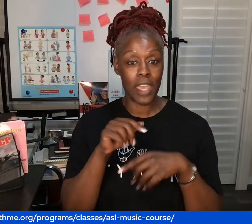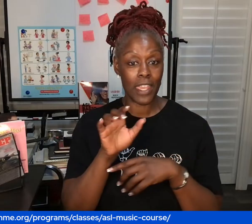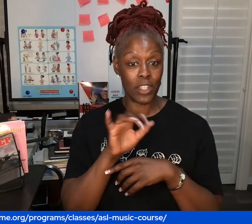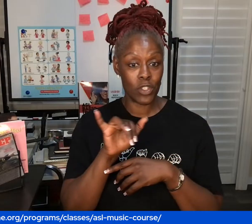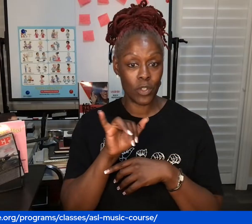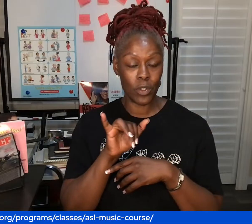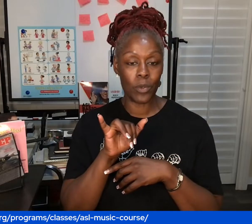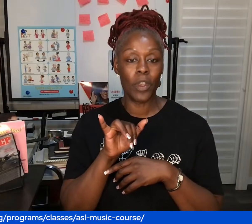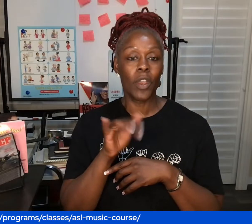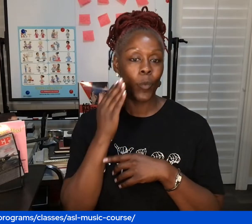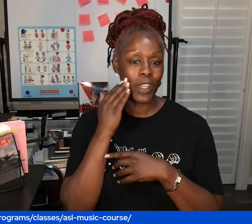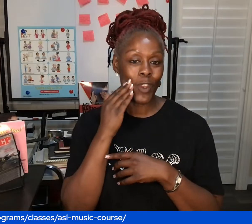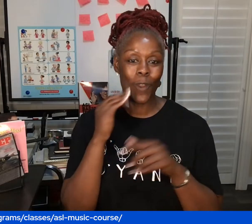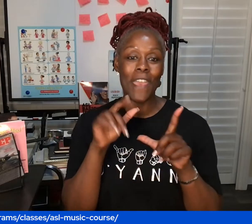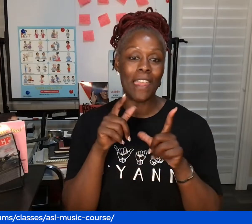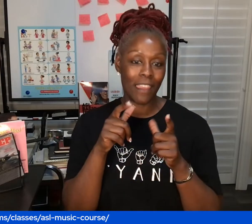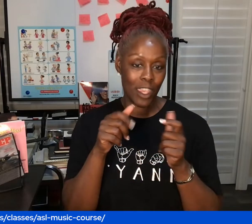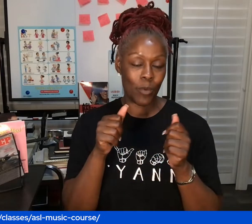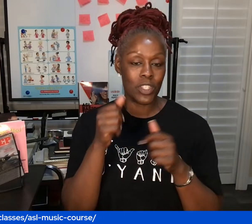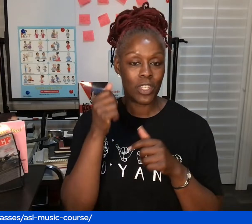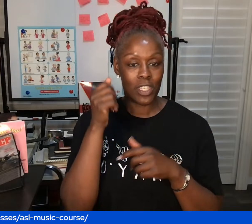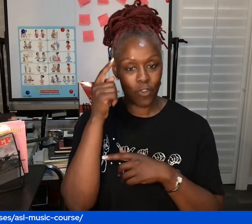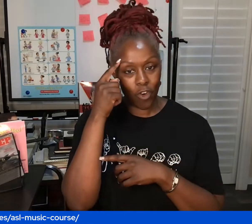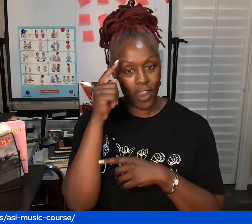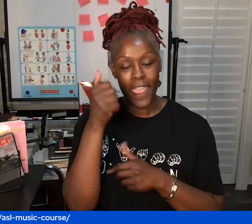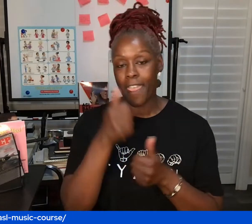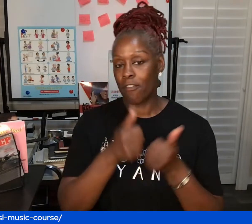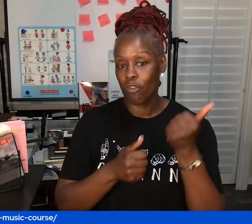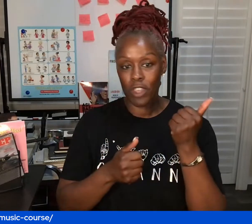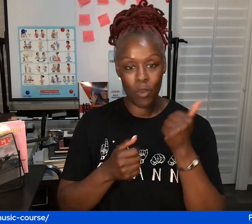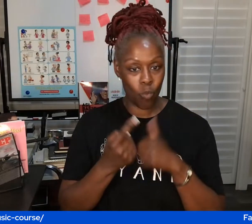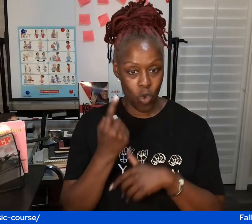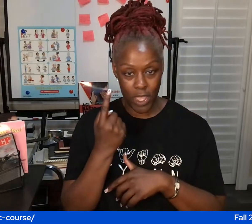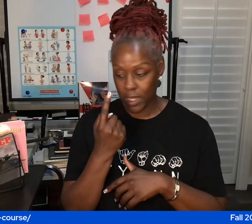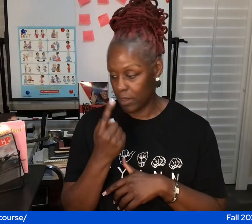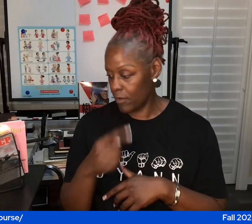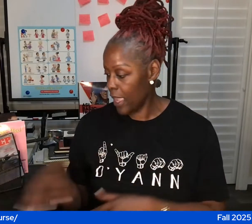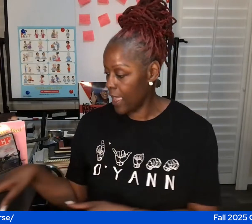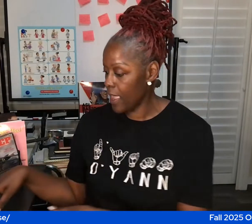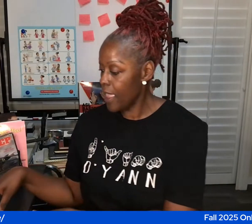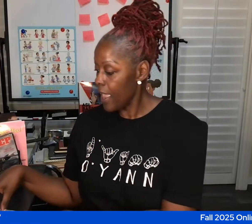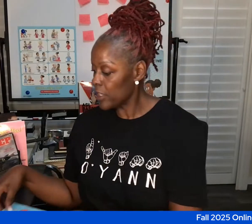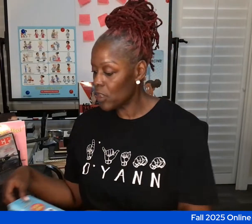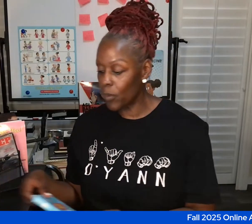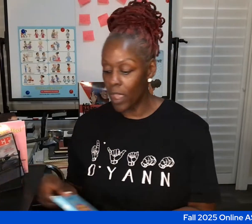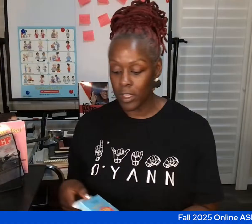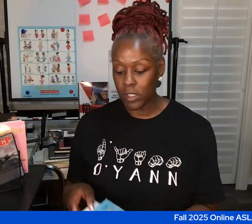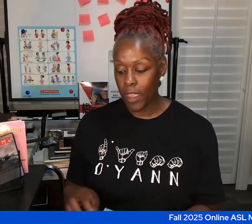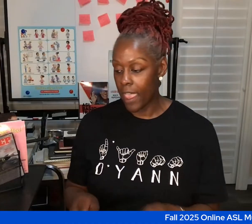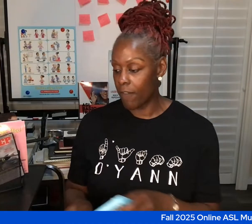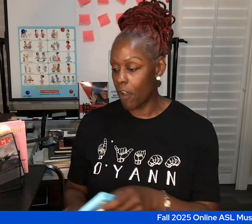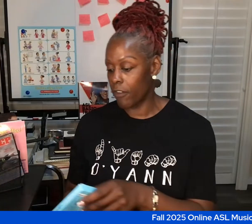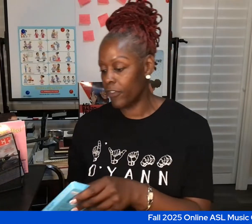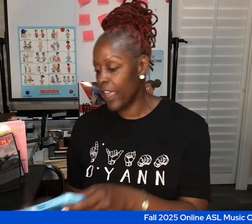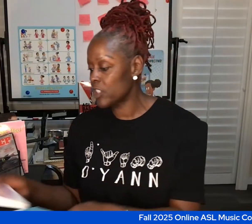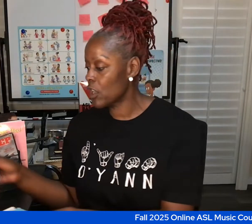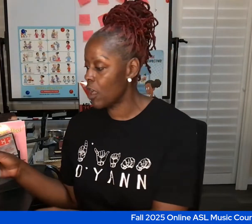Sign 2, we know that language is for everyone, okay? And so we also have our